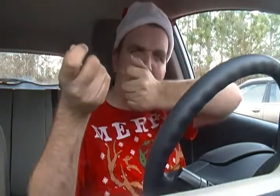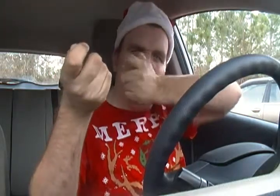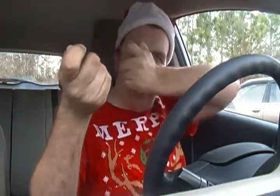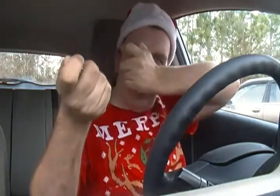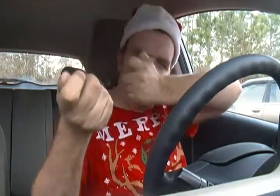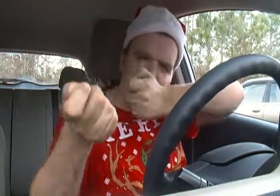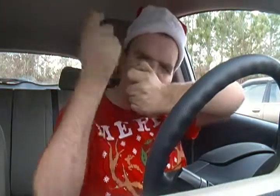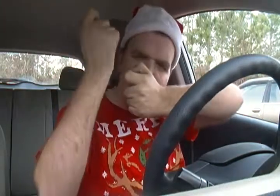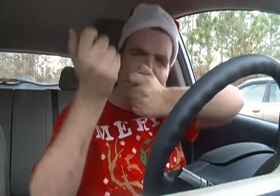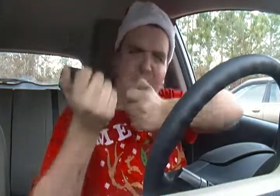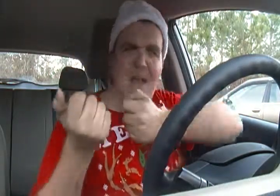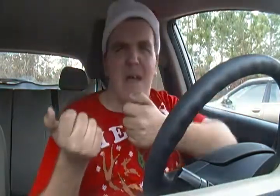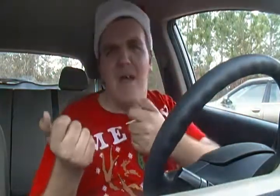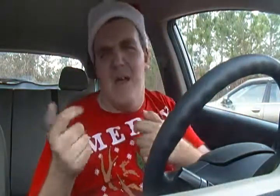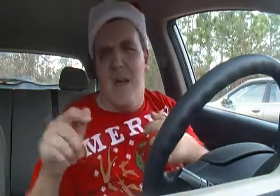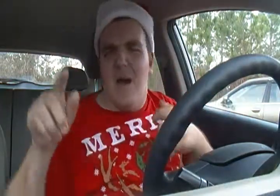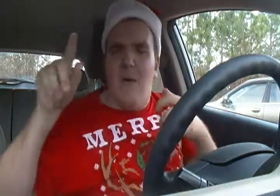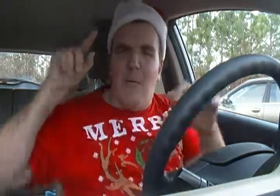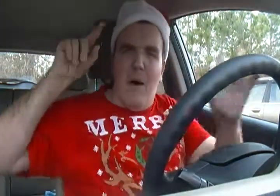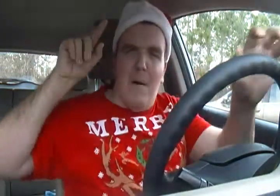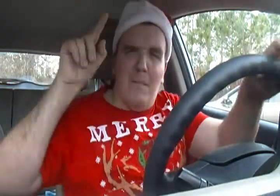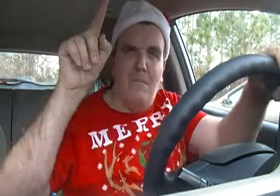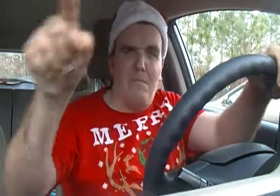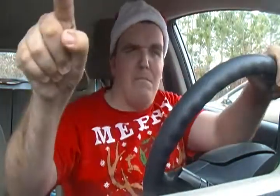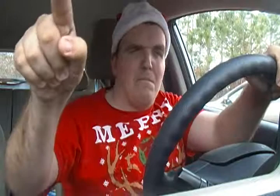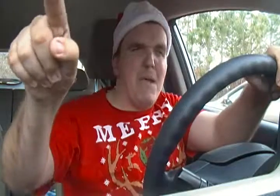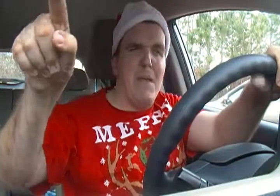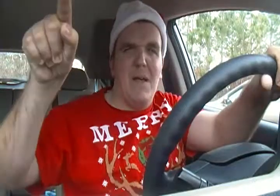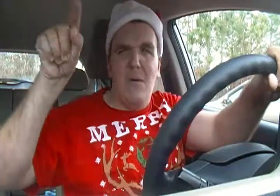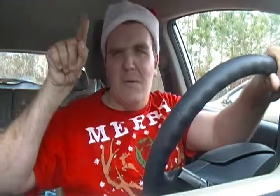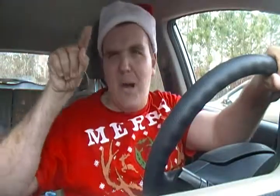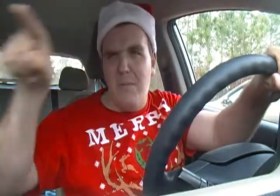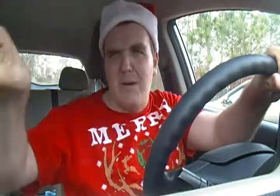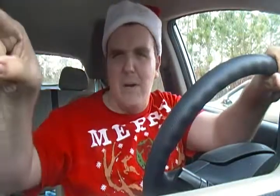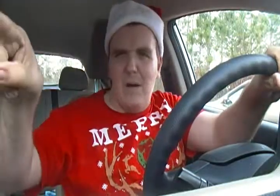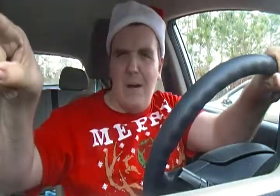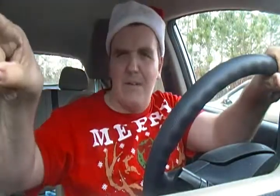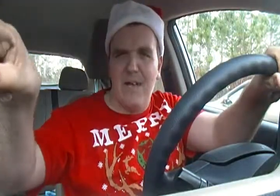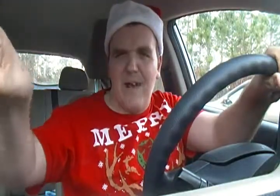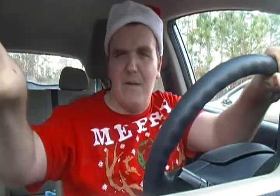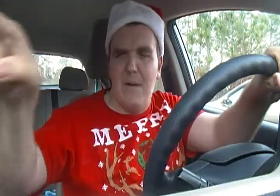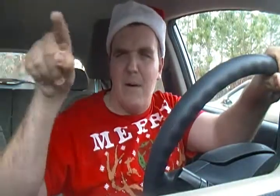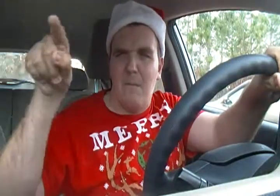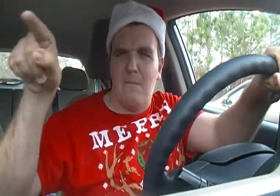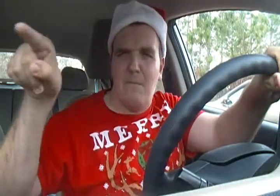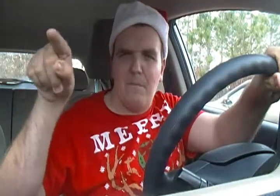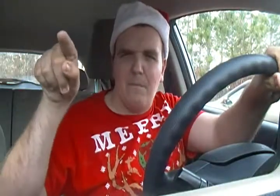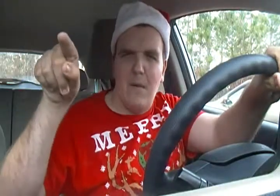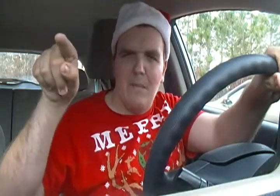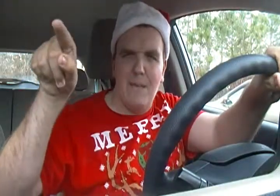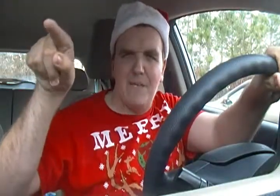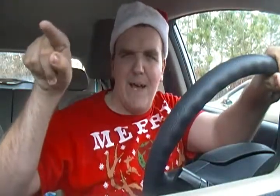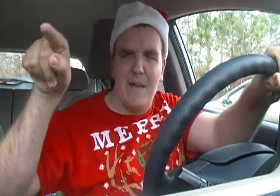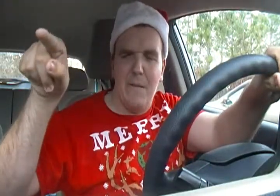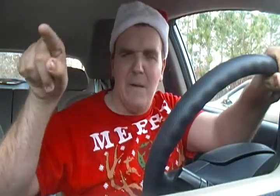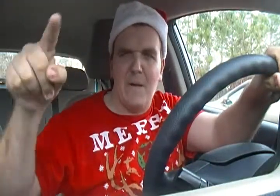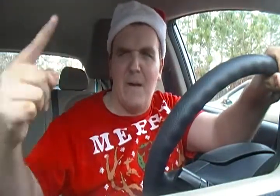shoots the gun um bb goes off the off the side of the um off the side of the building